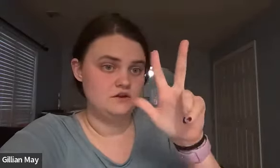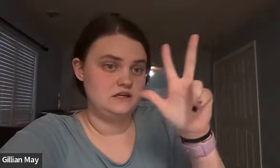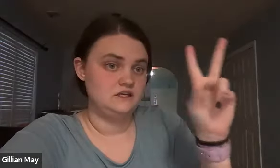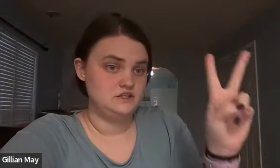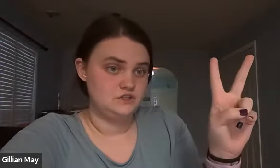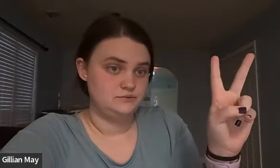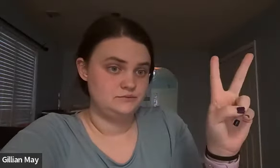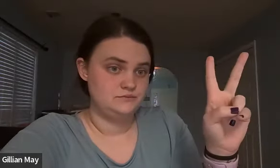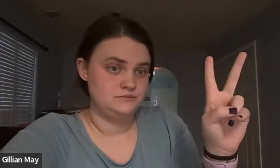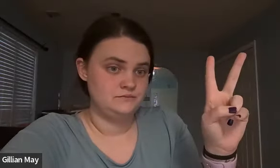832.